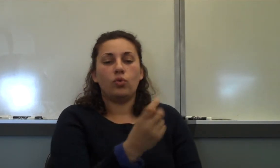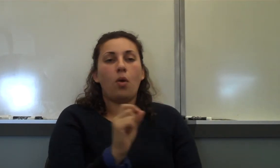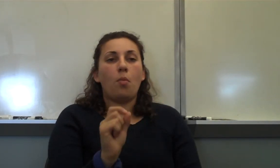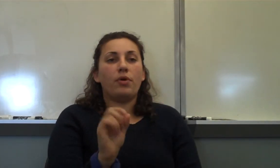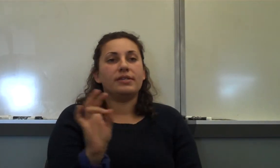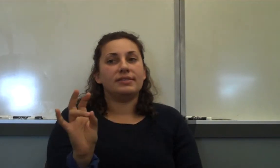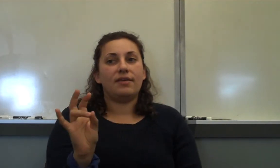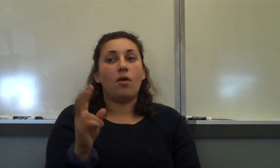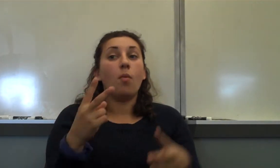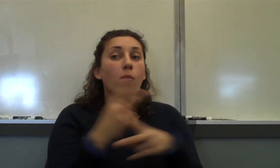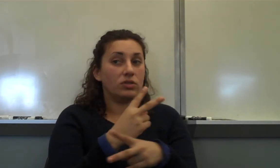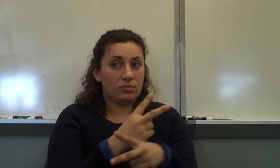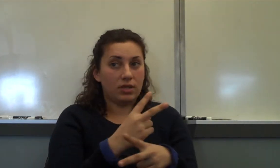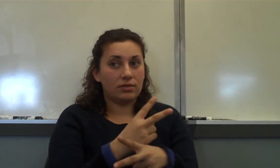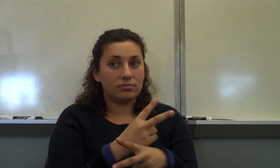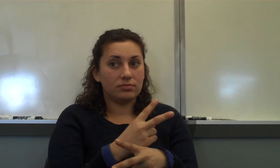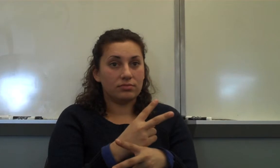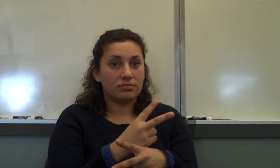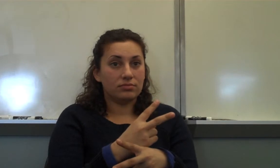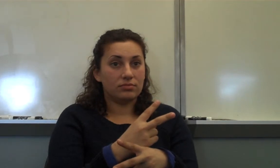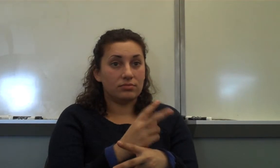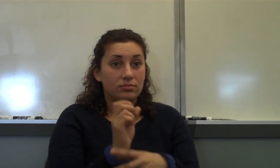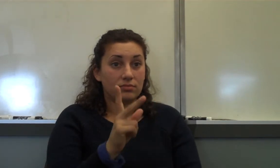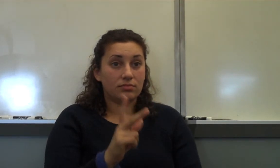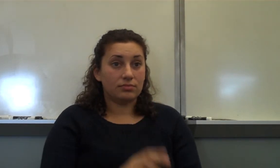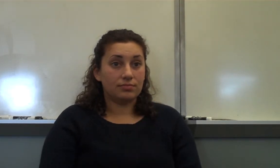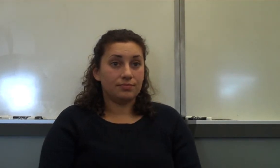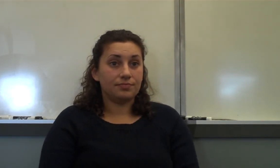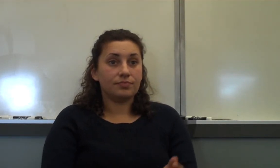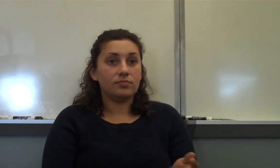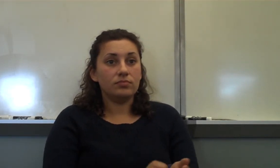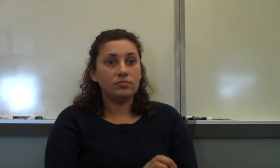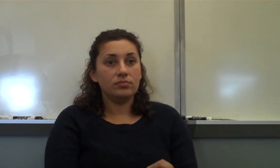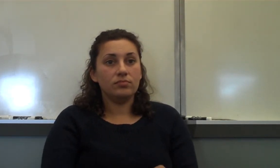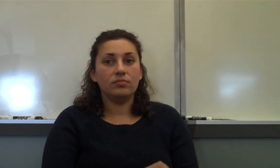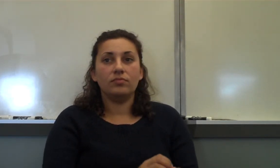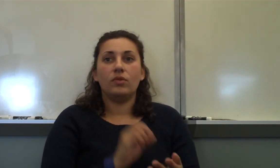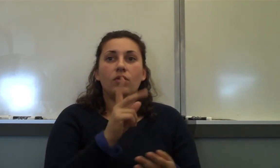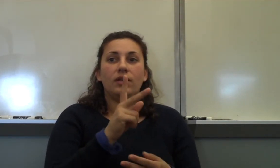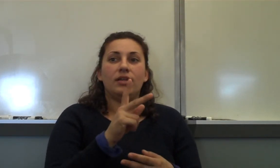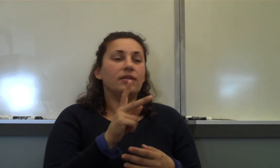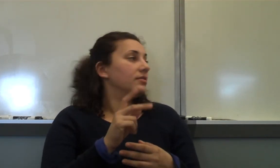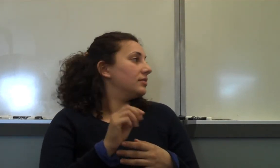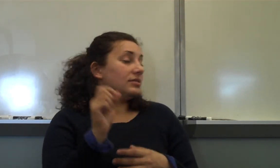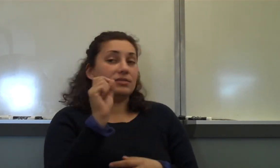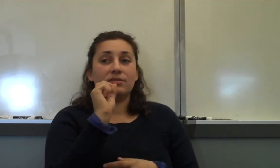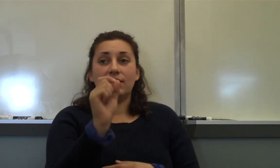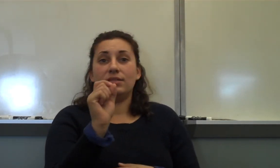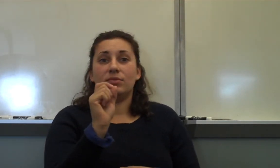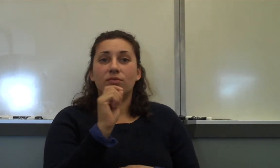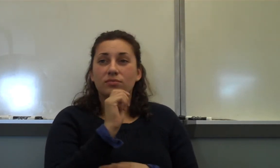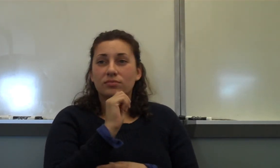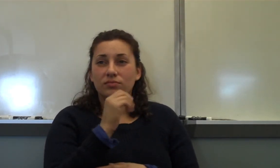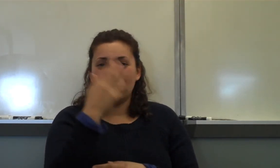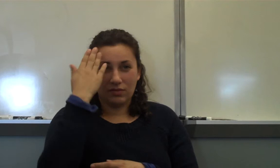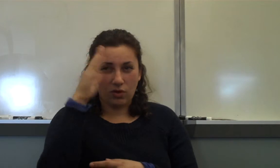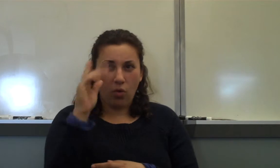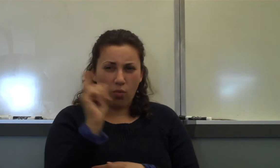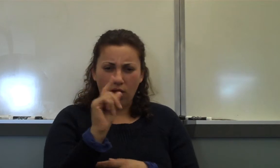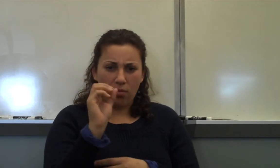multiplying. We just agreed decimal multiplication. We are not going to even recognize the decimal points. We're just going to